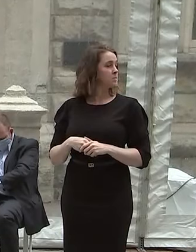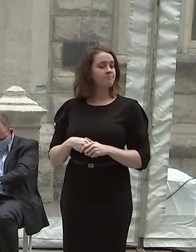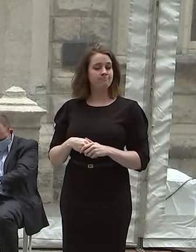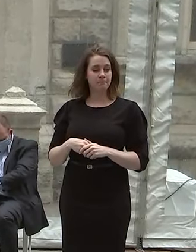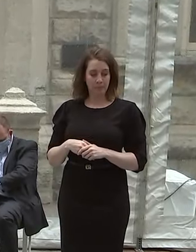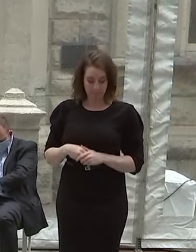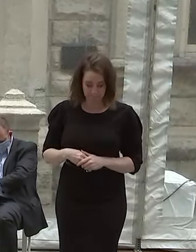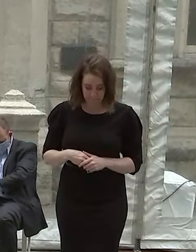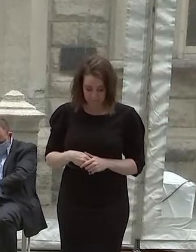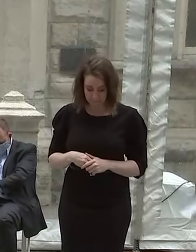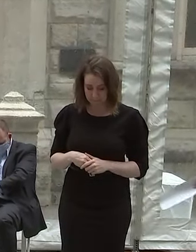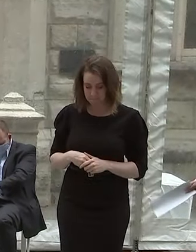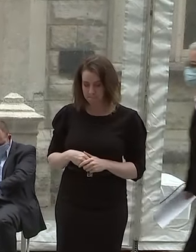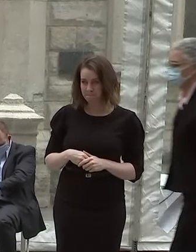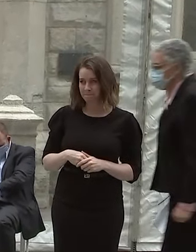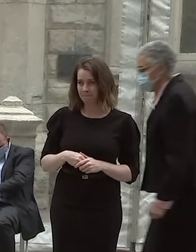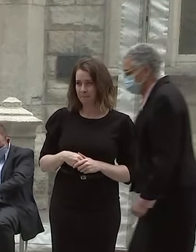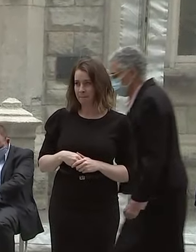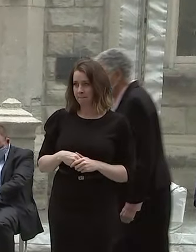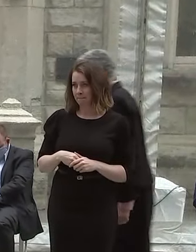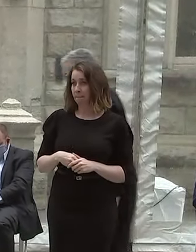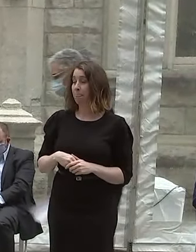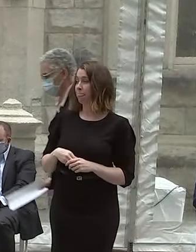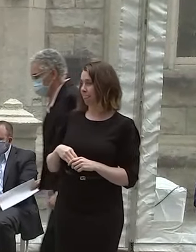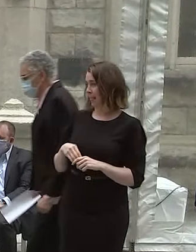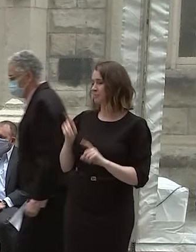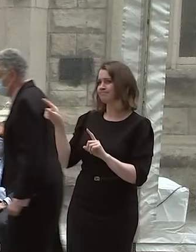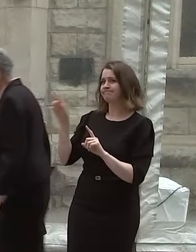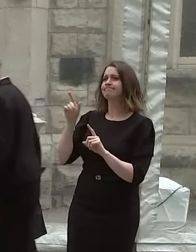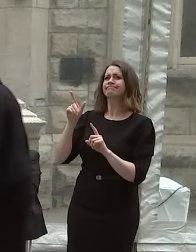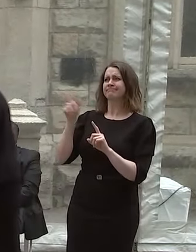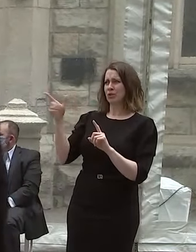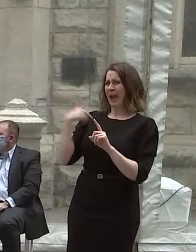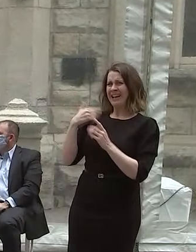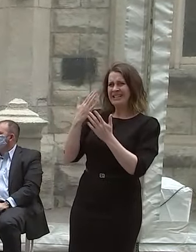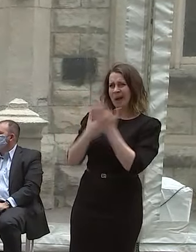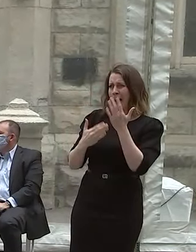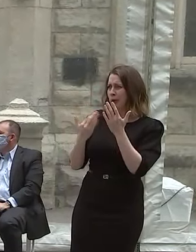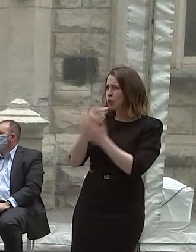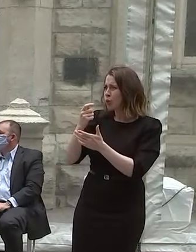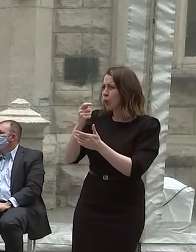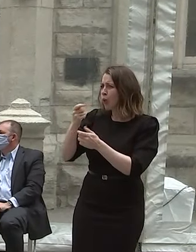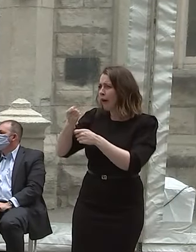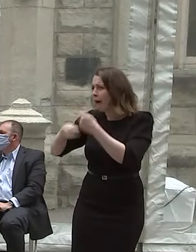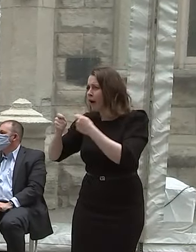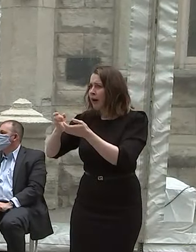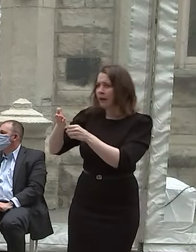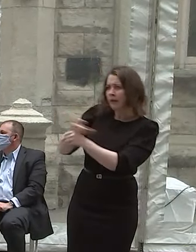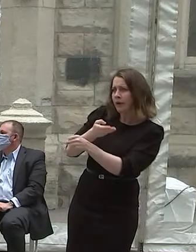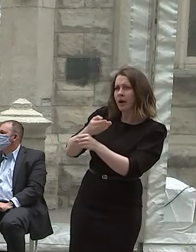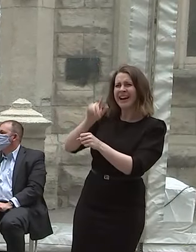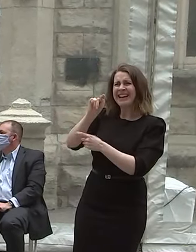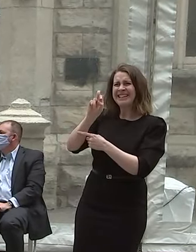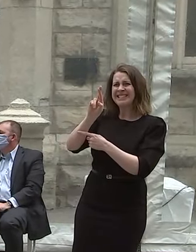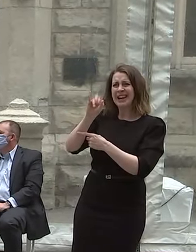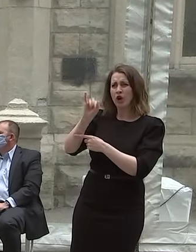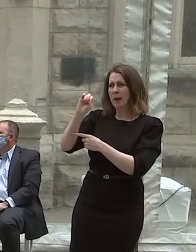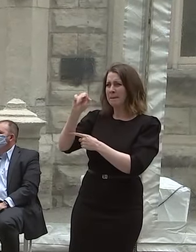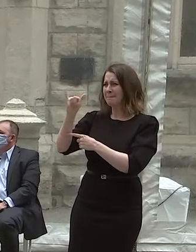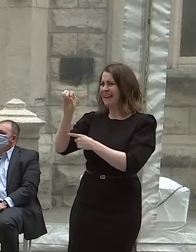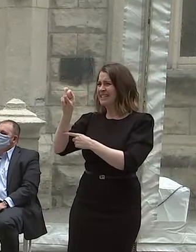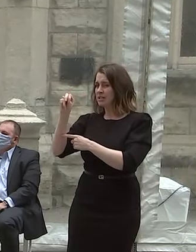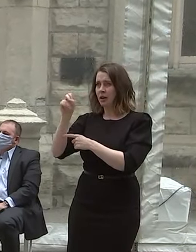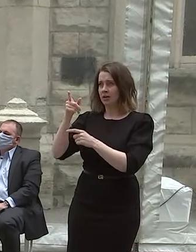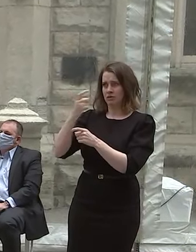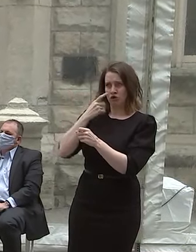some changes in who leads your health department. Terry Mason was let go at the beginning of the month, and in the midst of all of